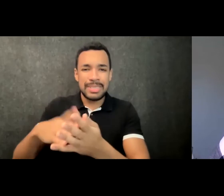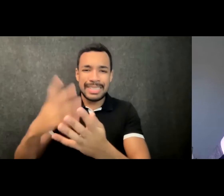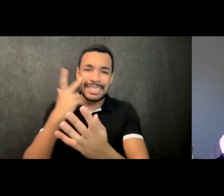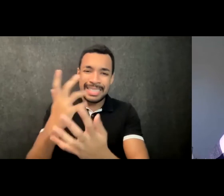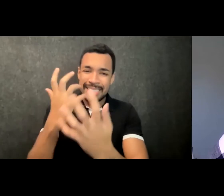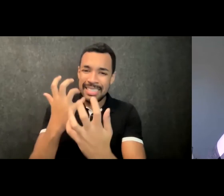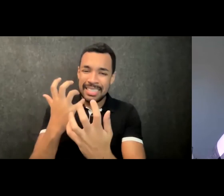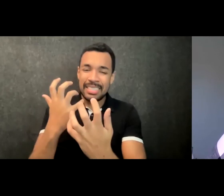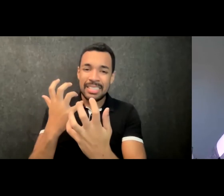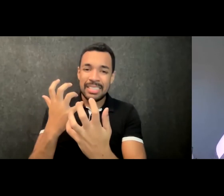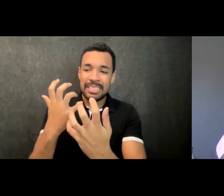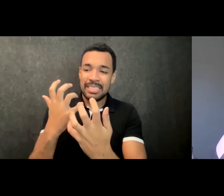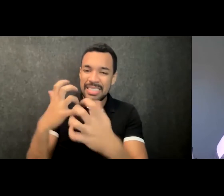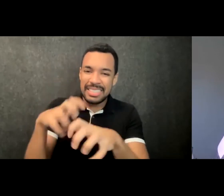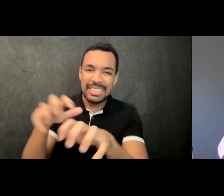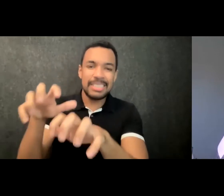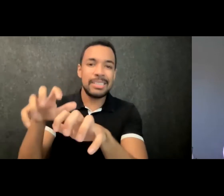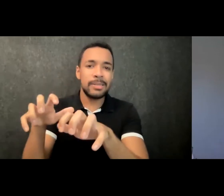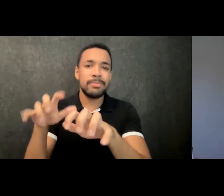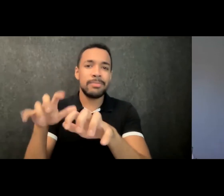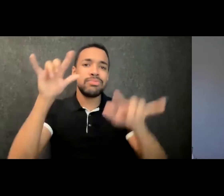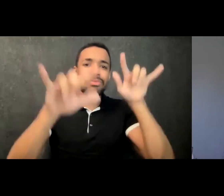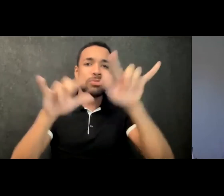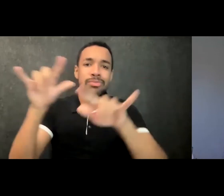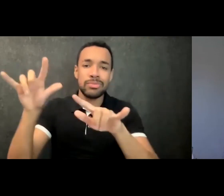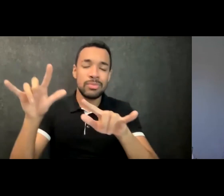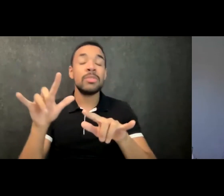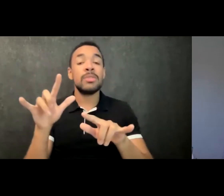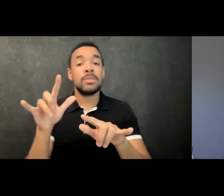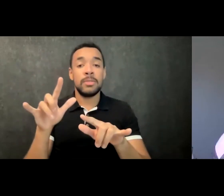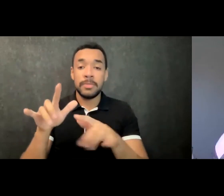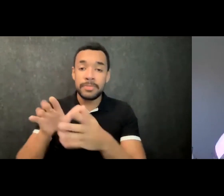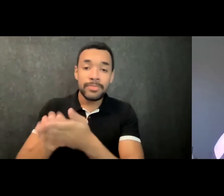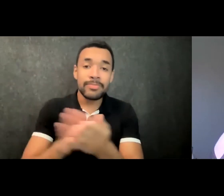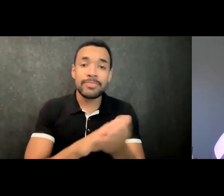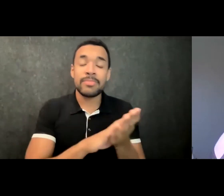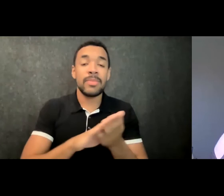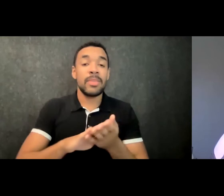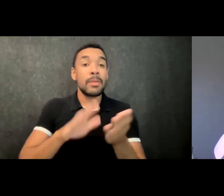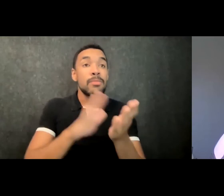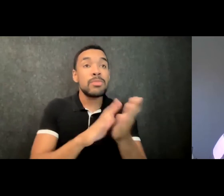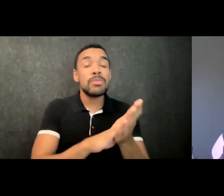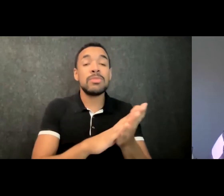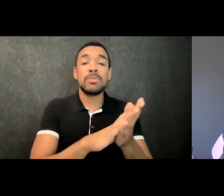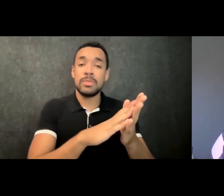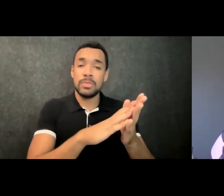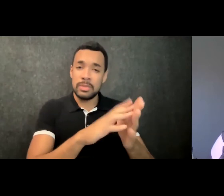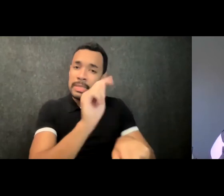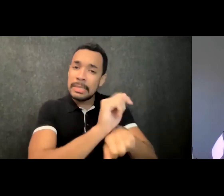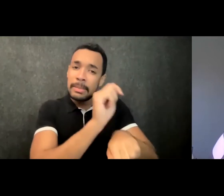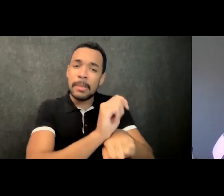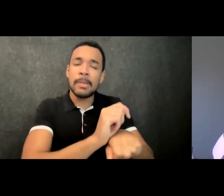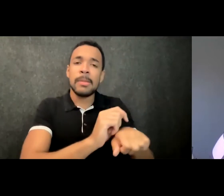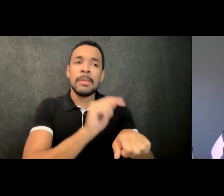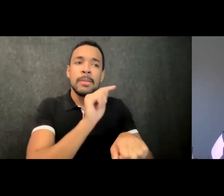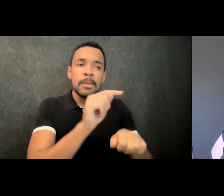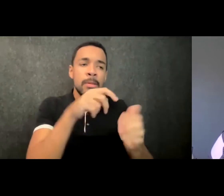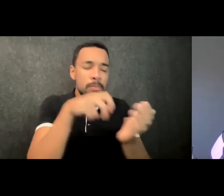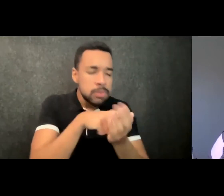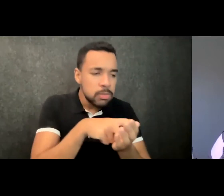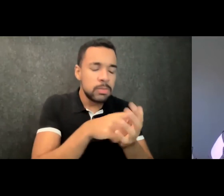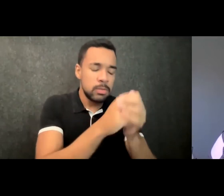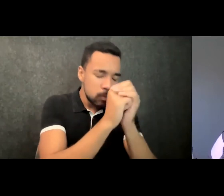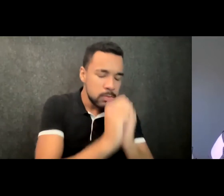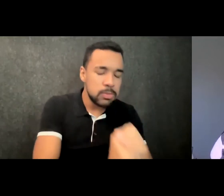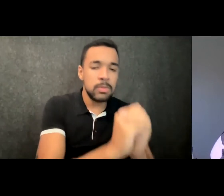flight. Praise be to unnamed spirit. Praise be to altar, to those not here, to the